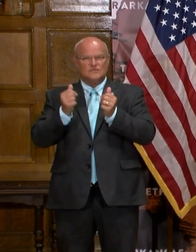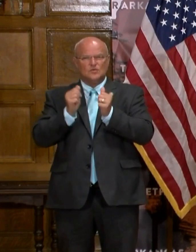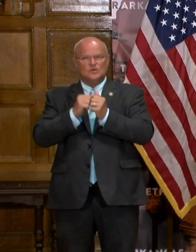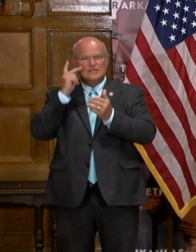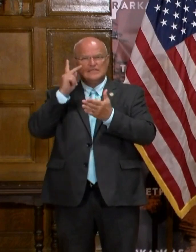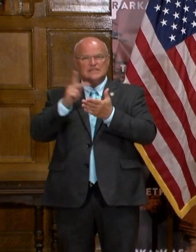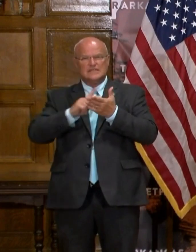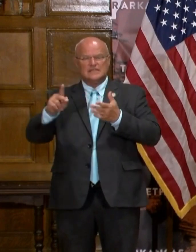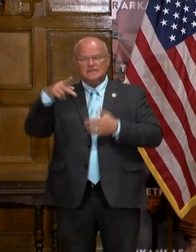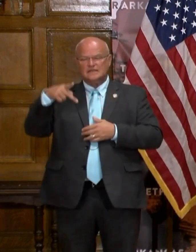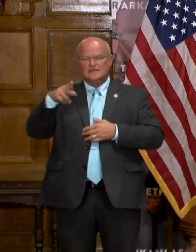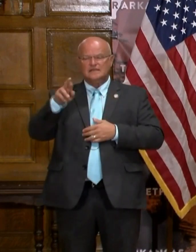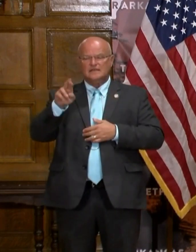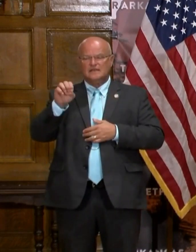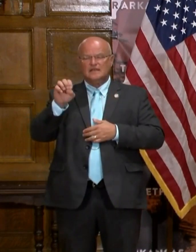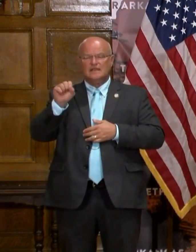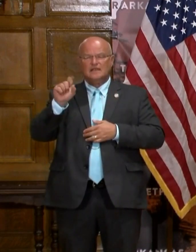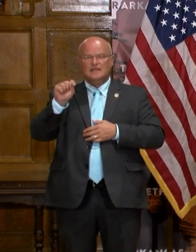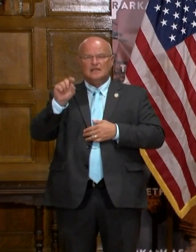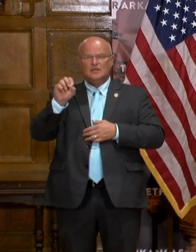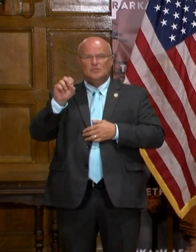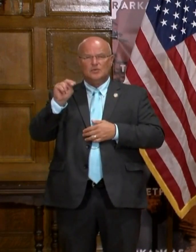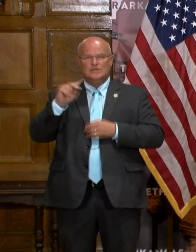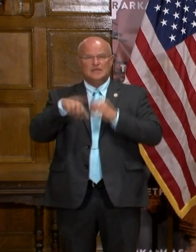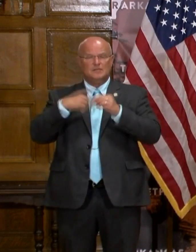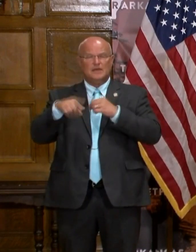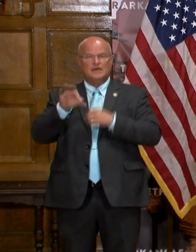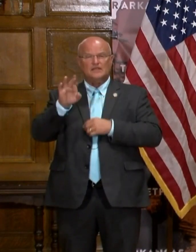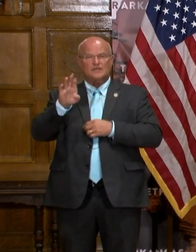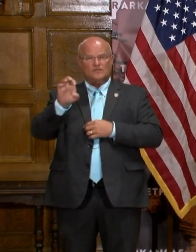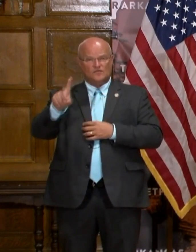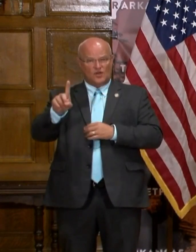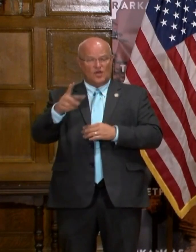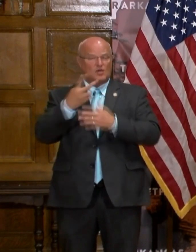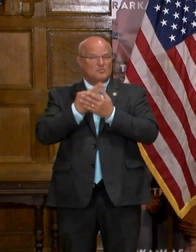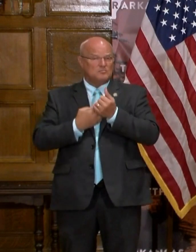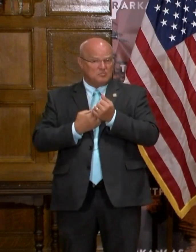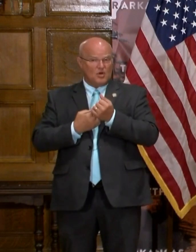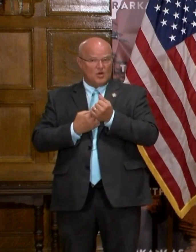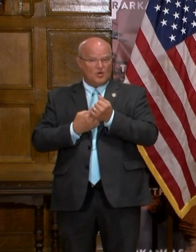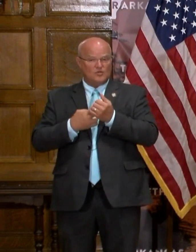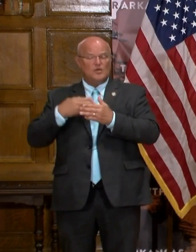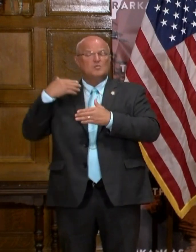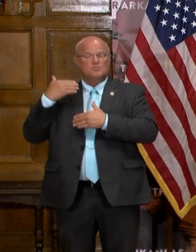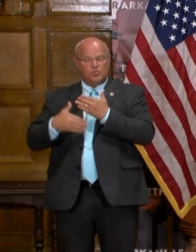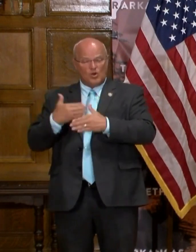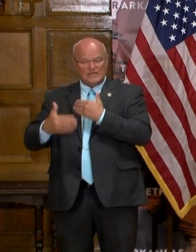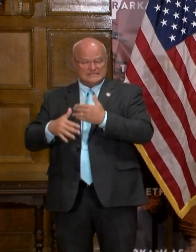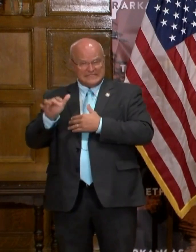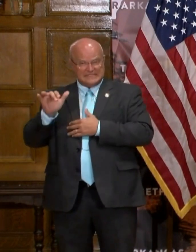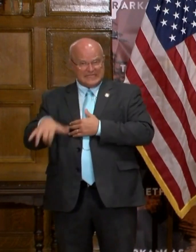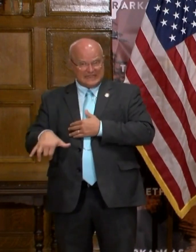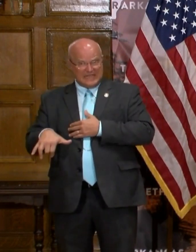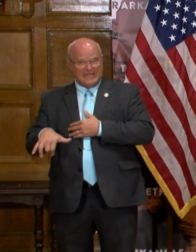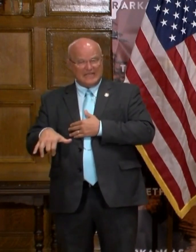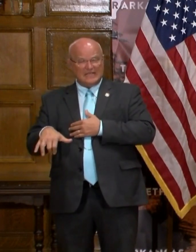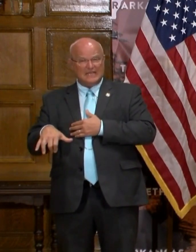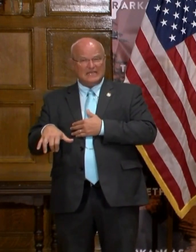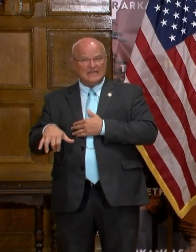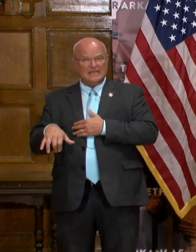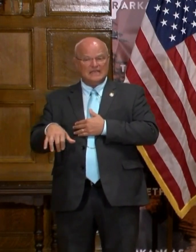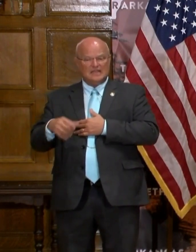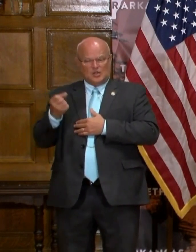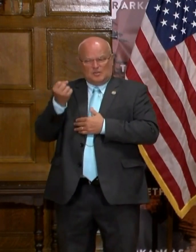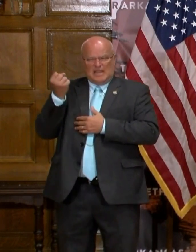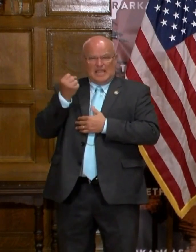with Secretary Preston about the fraud issues, both in processing those that are